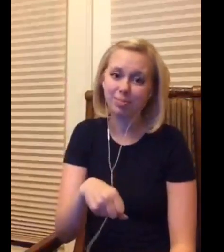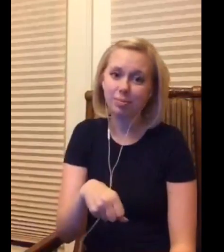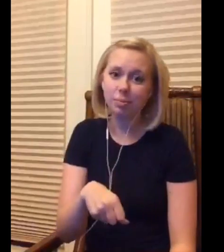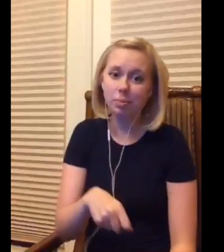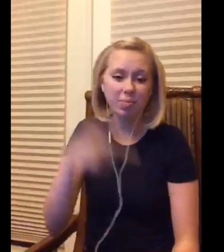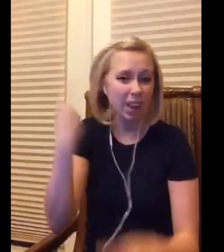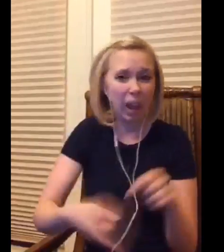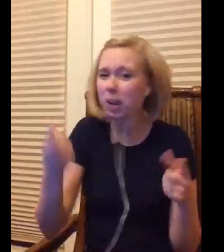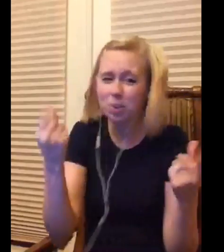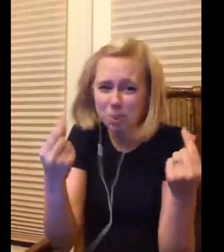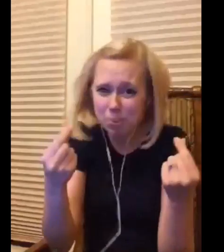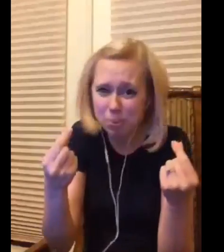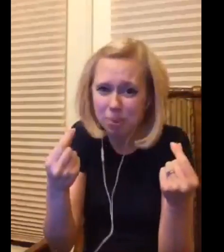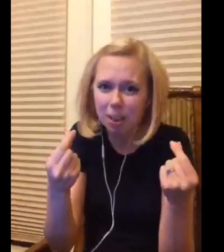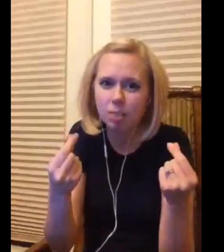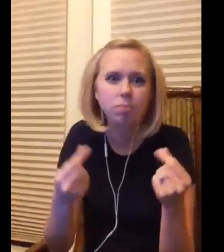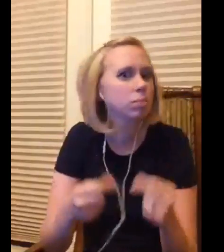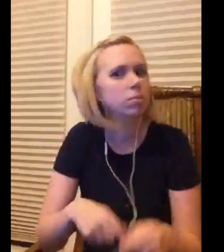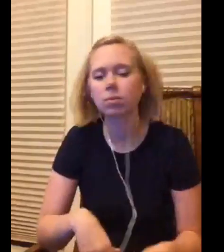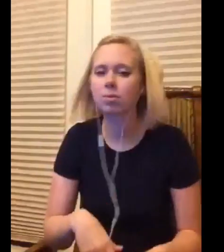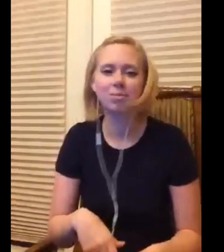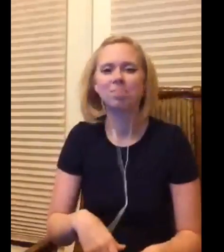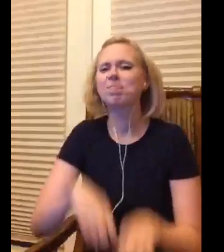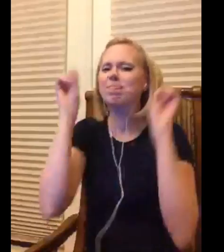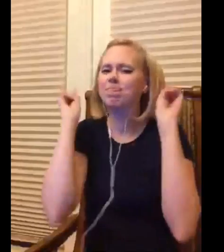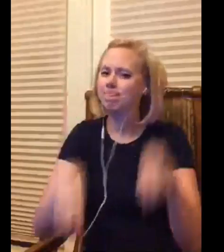not impossible. We can